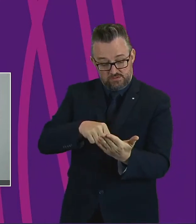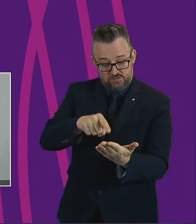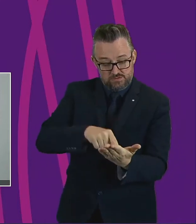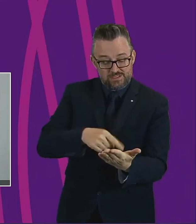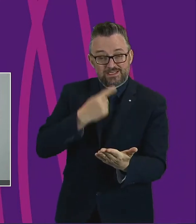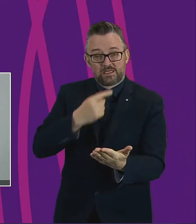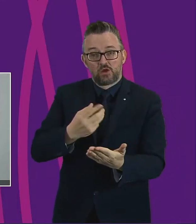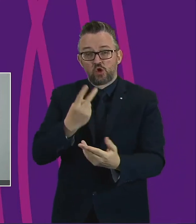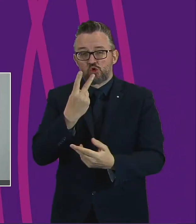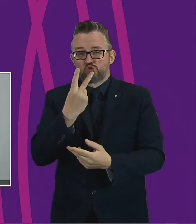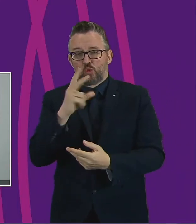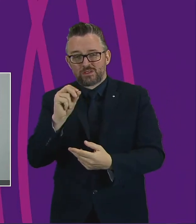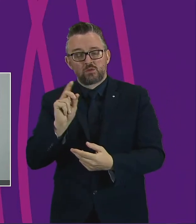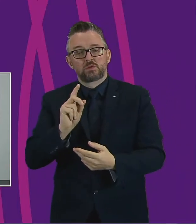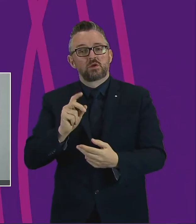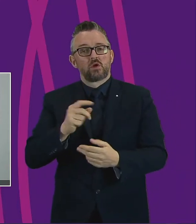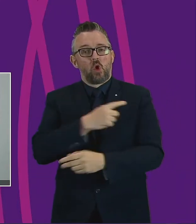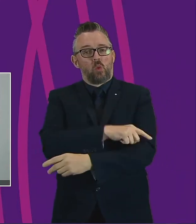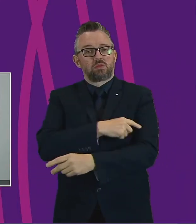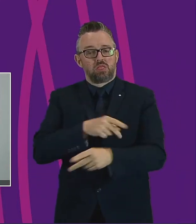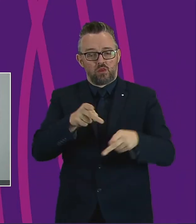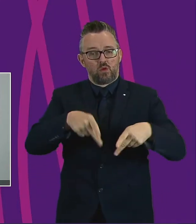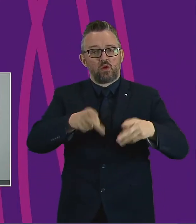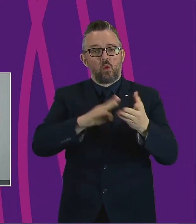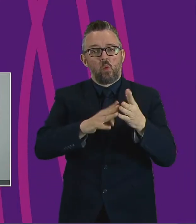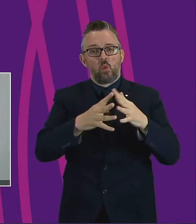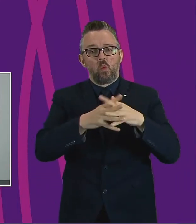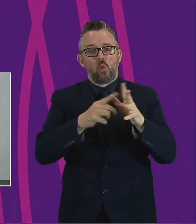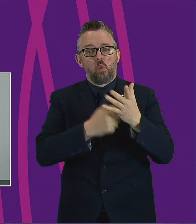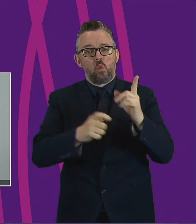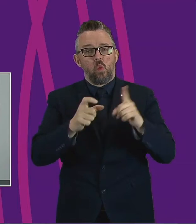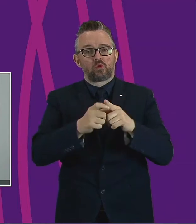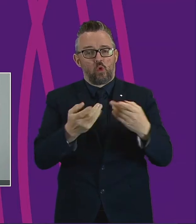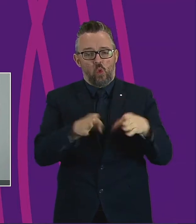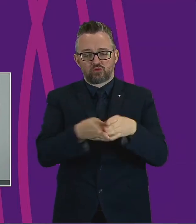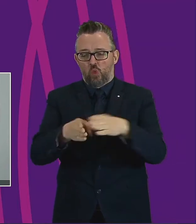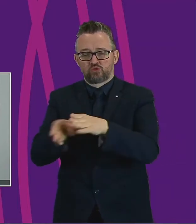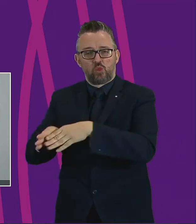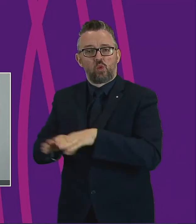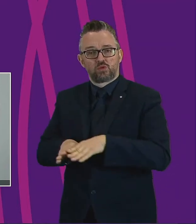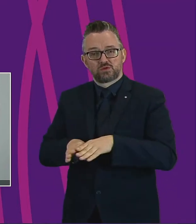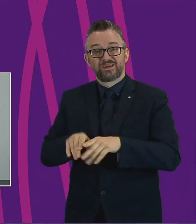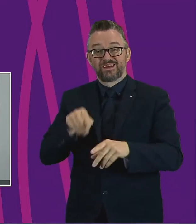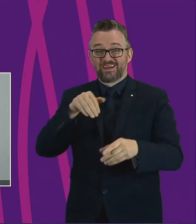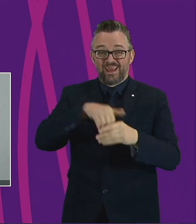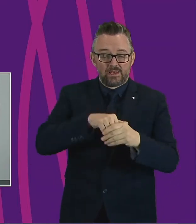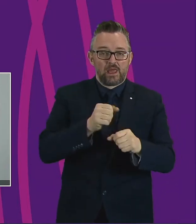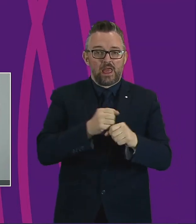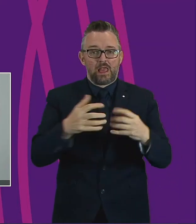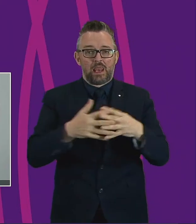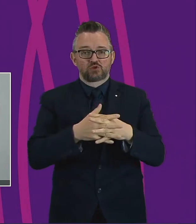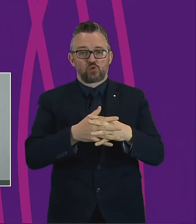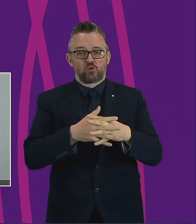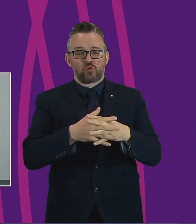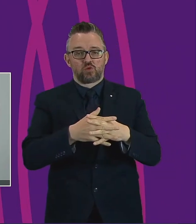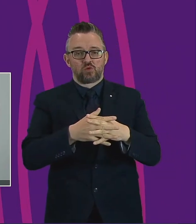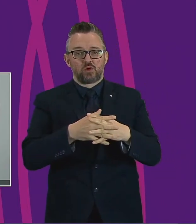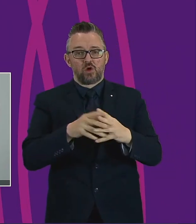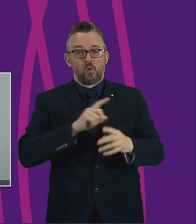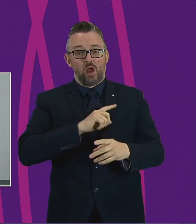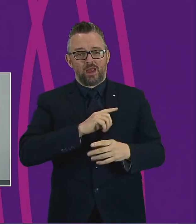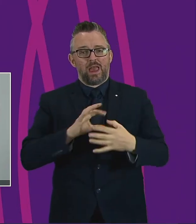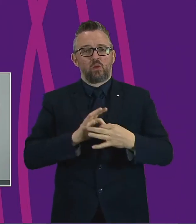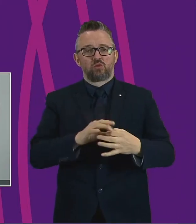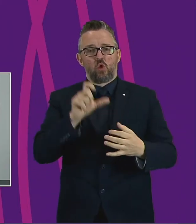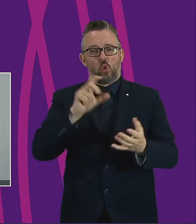ward closures occurred across March and April of this year in NHS Greater Glasgow and Clyde because of